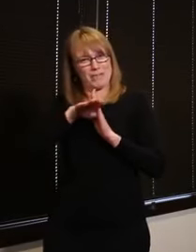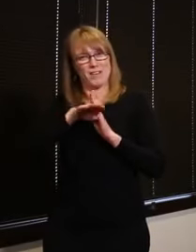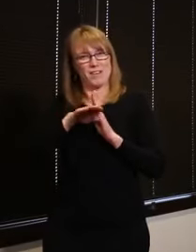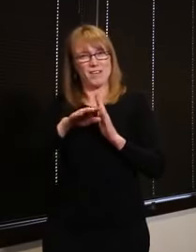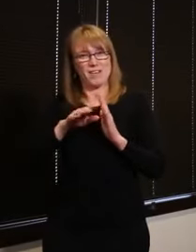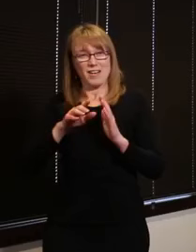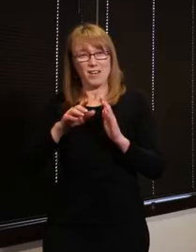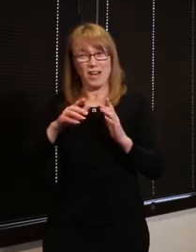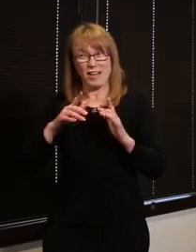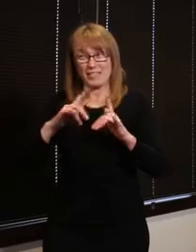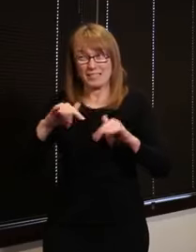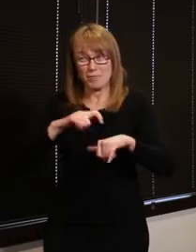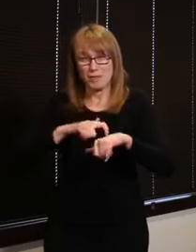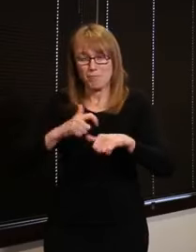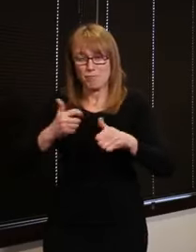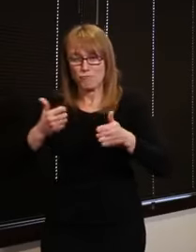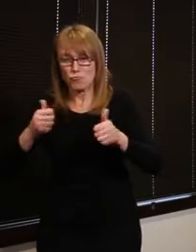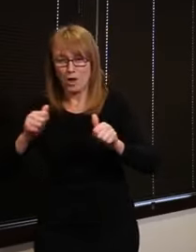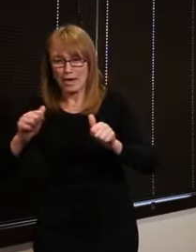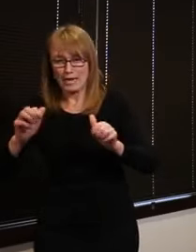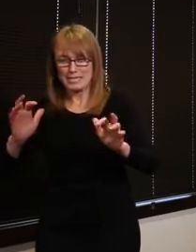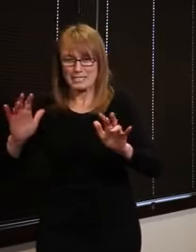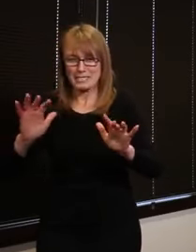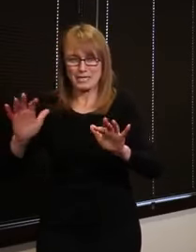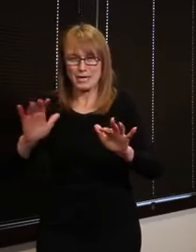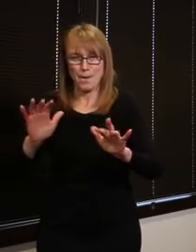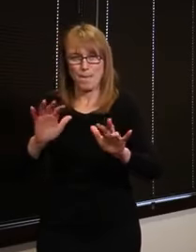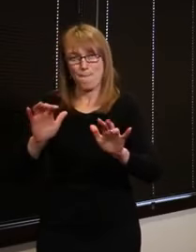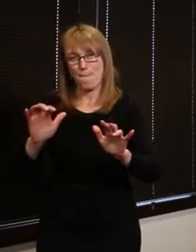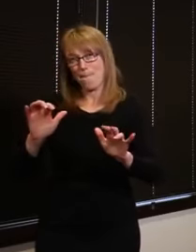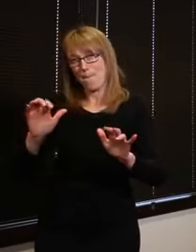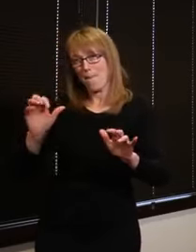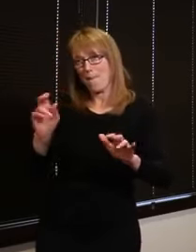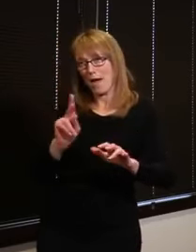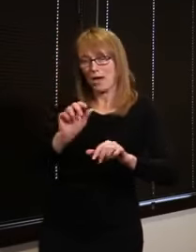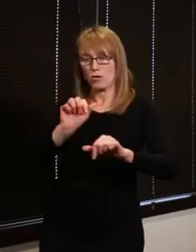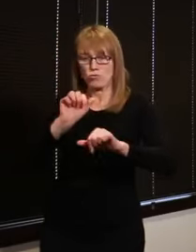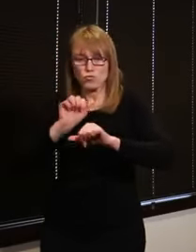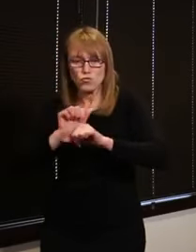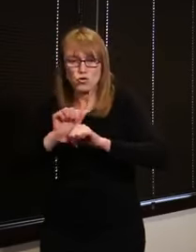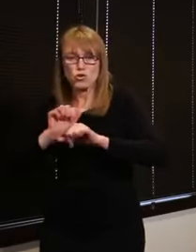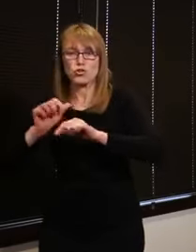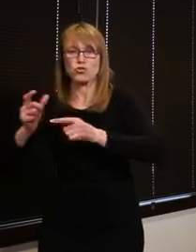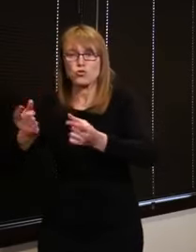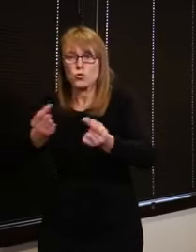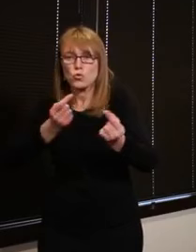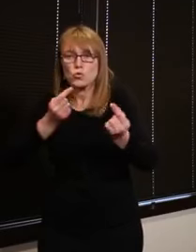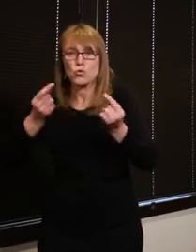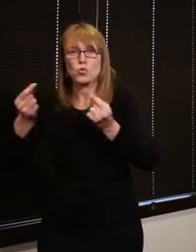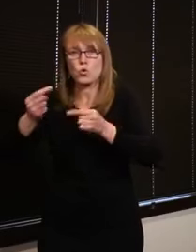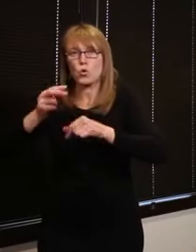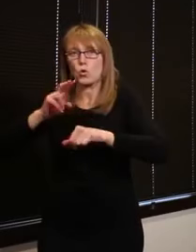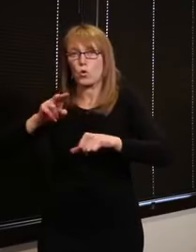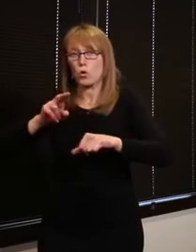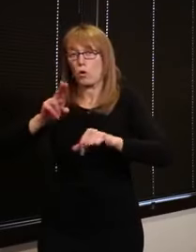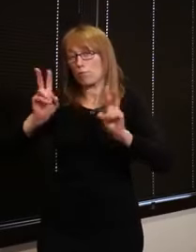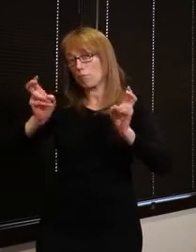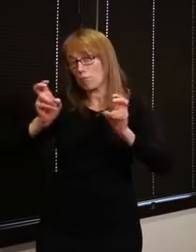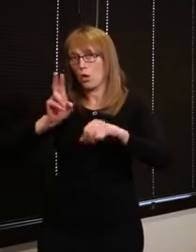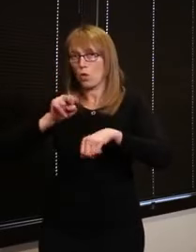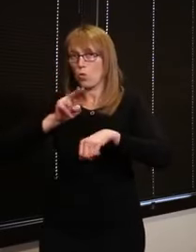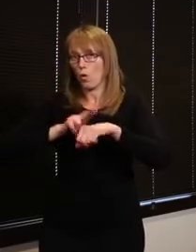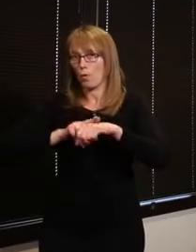of everybody in the community, not just the healthcare sector, but also the business sector, the public health